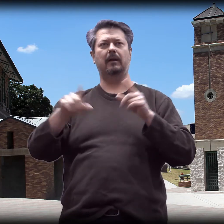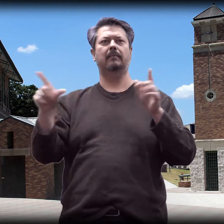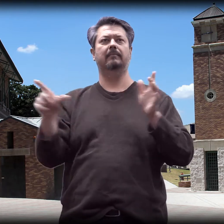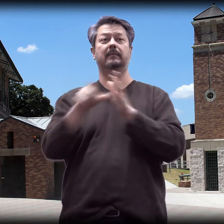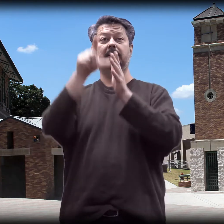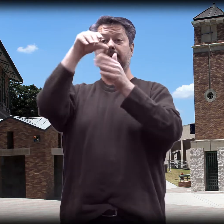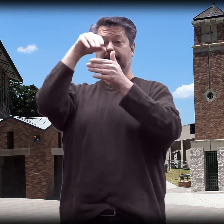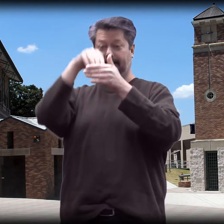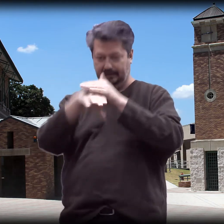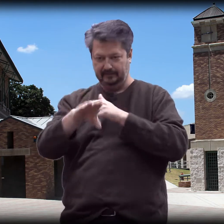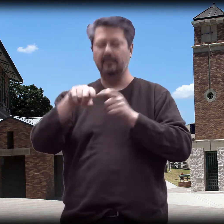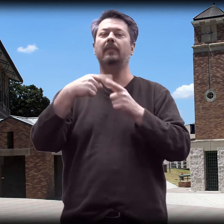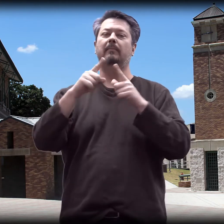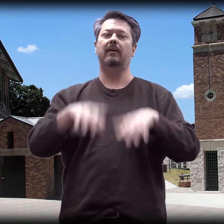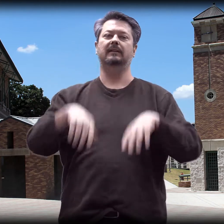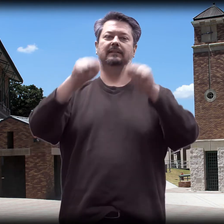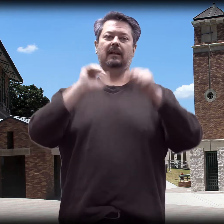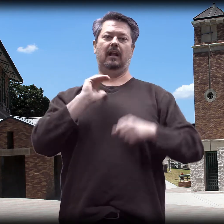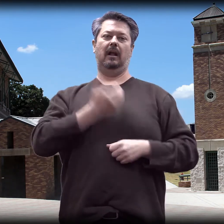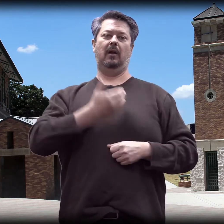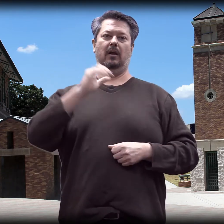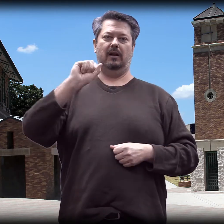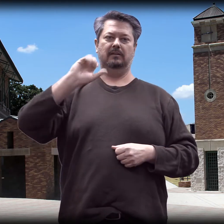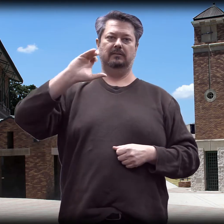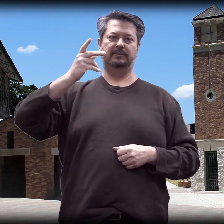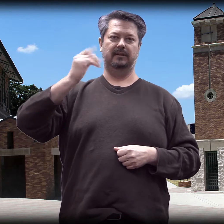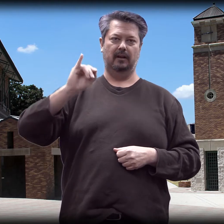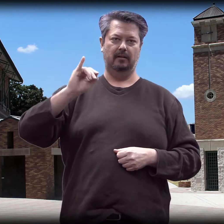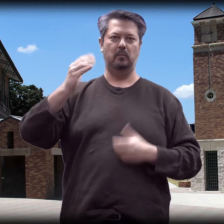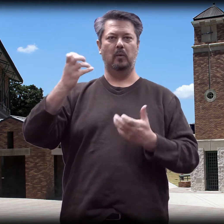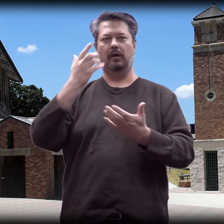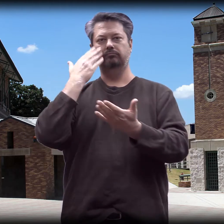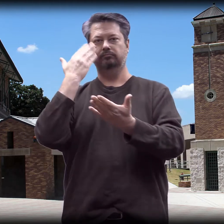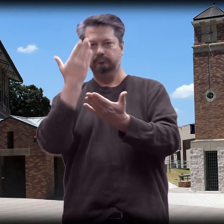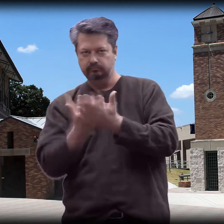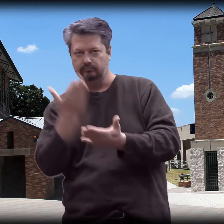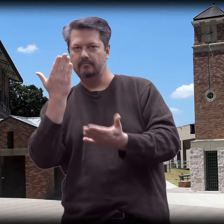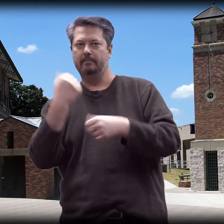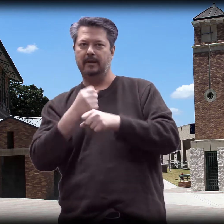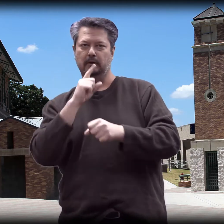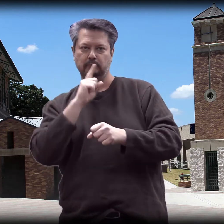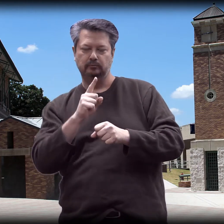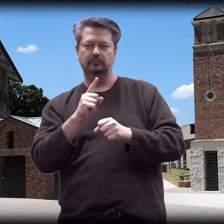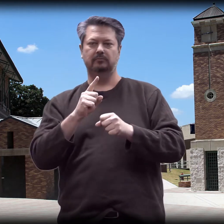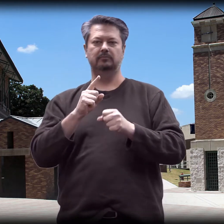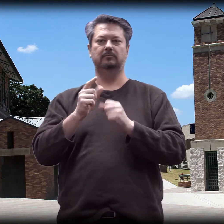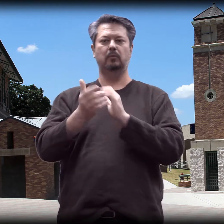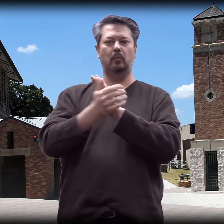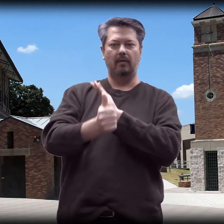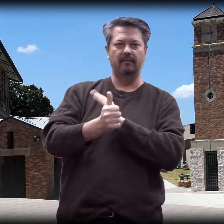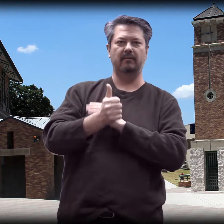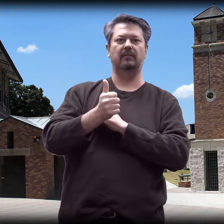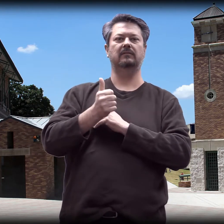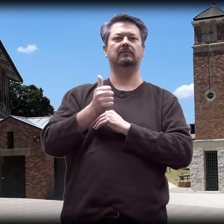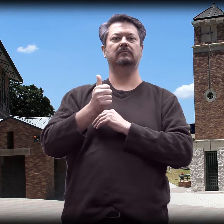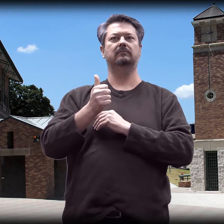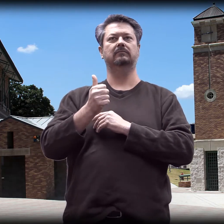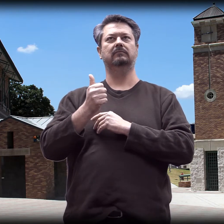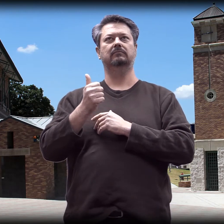interview. But upon being hired, you must come through the SCPI department and actually take an SCPI here to make sure that you're